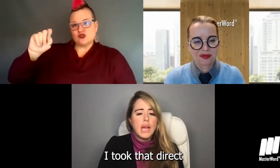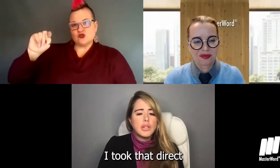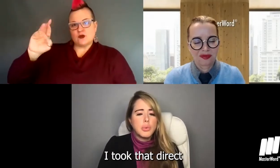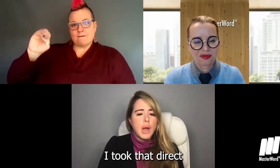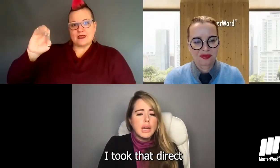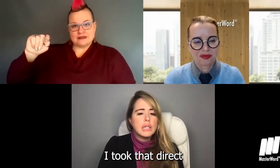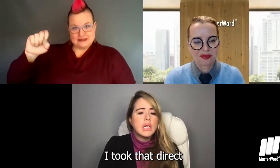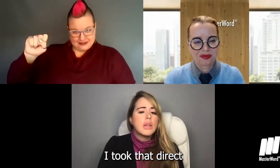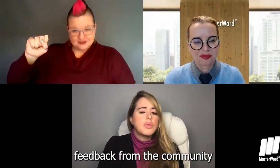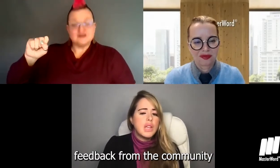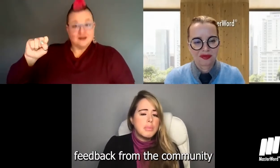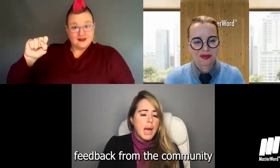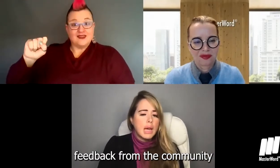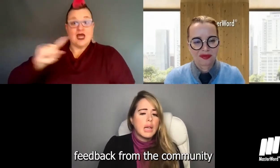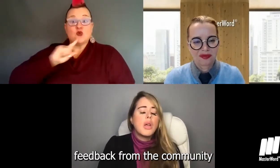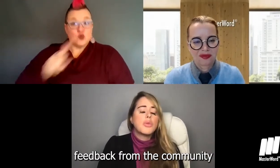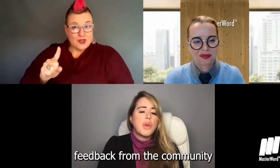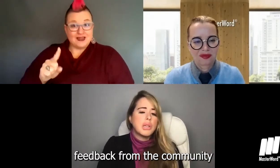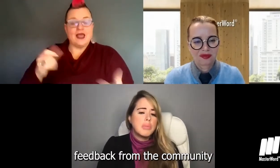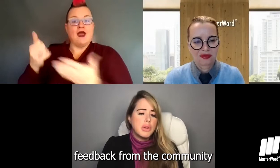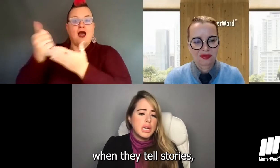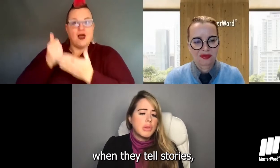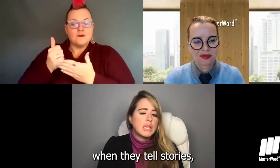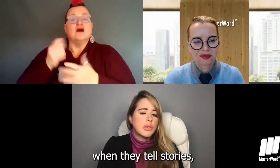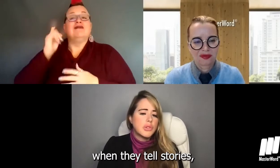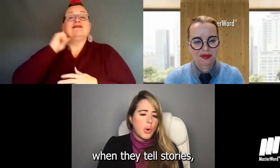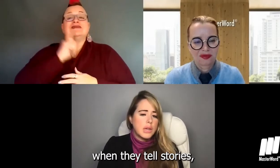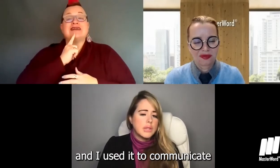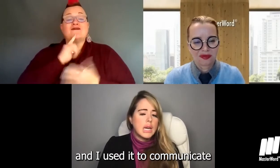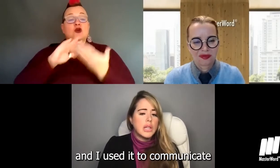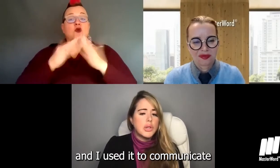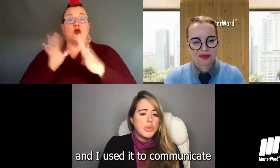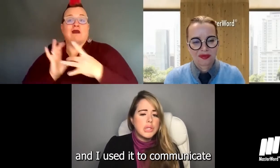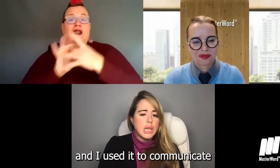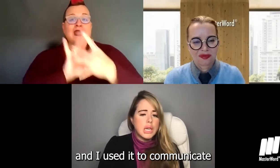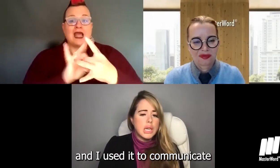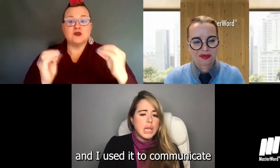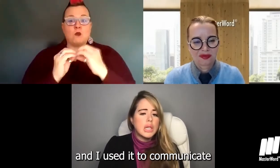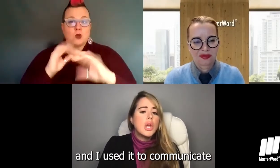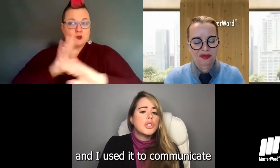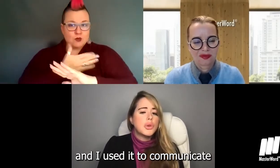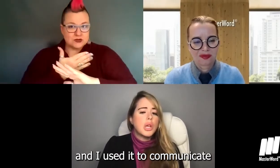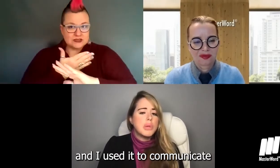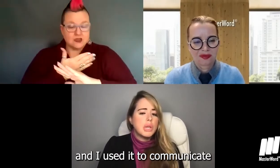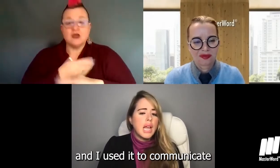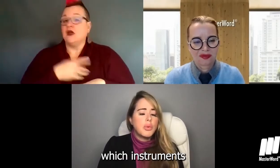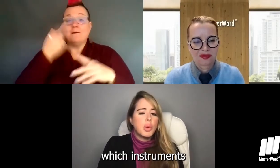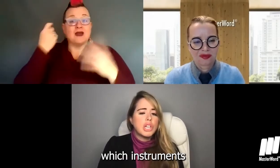that direct feedback from the community when they tell stories, and I used it to communicate which